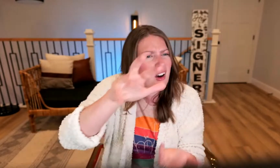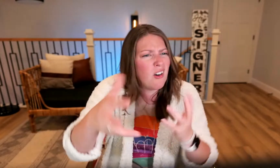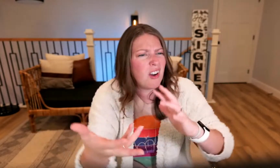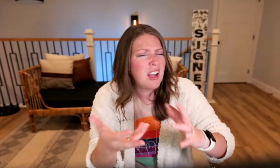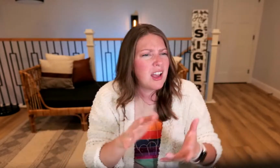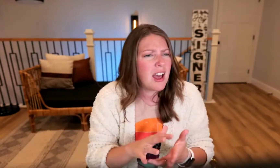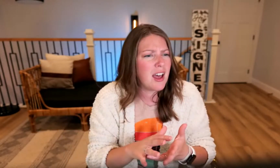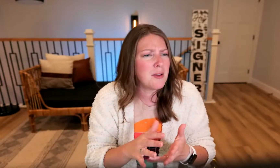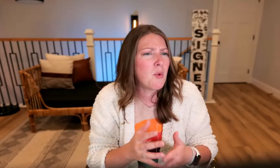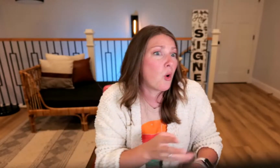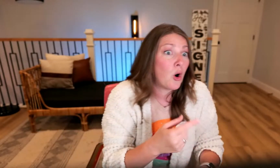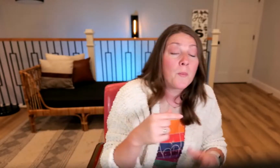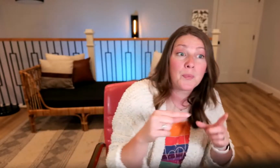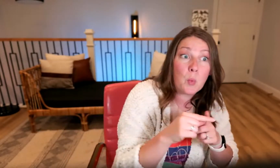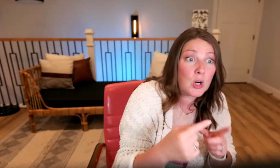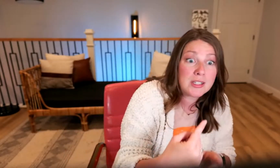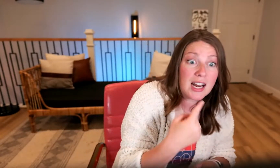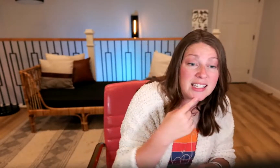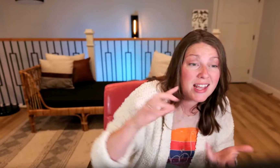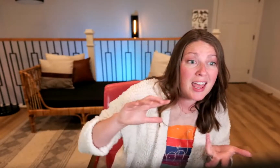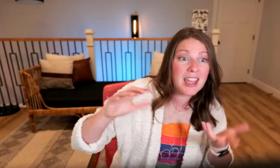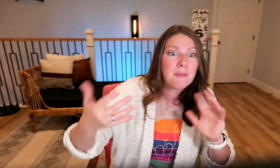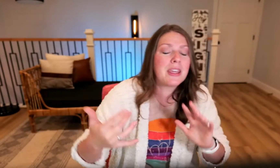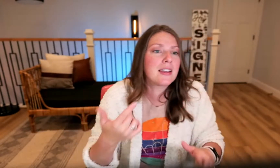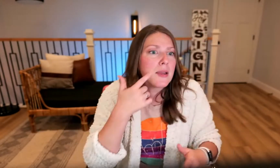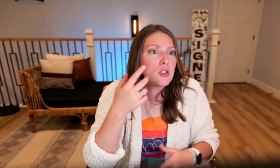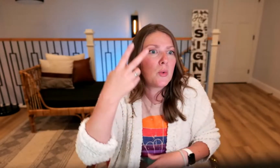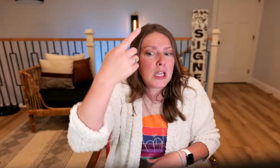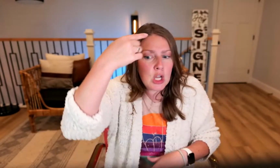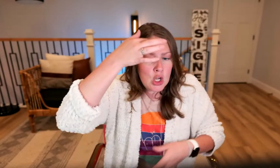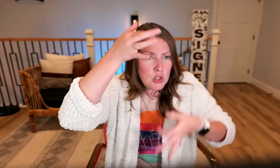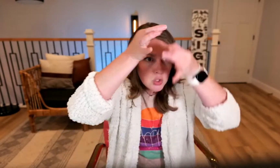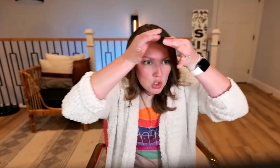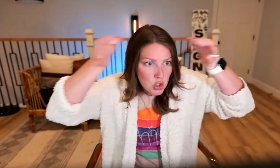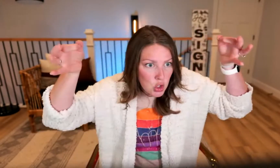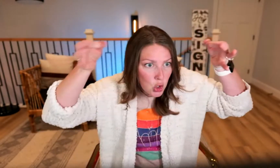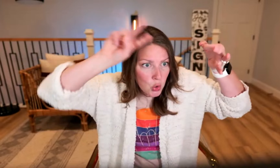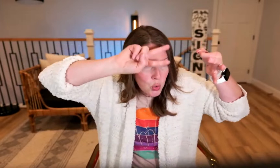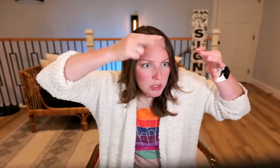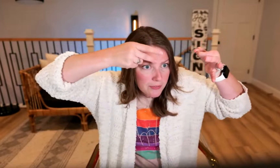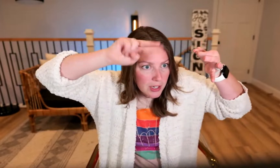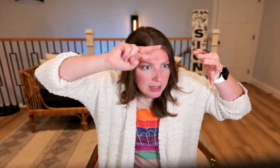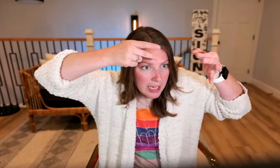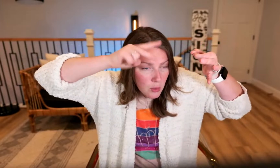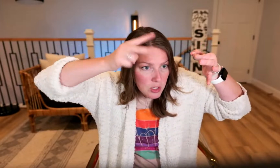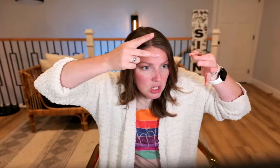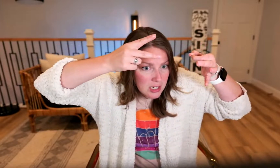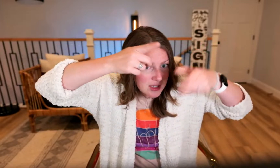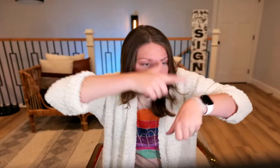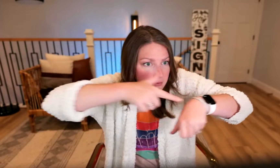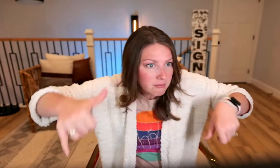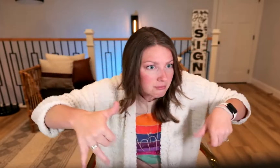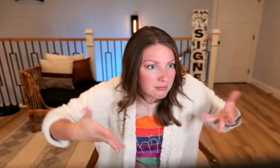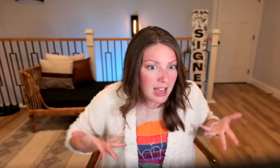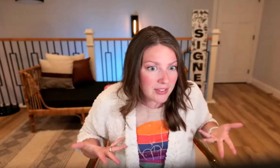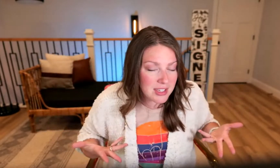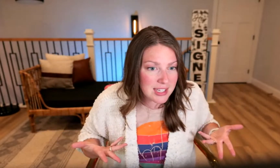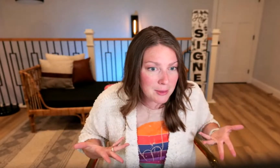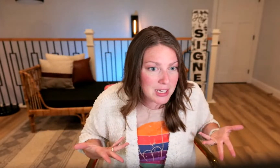out, or the words that I say, because I'm doing two different languages at the same